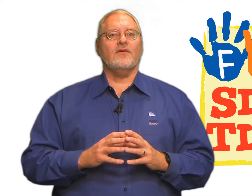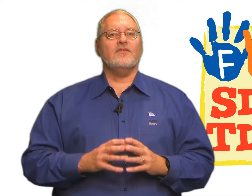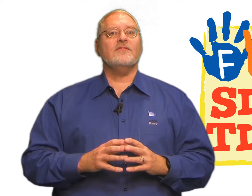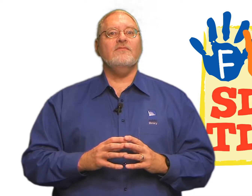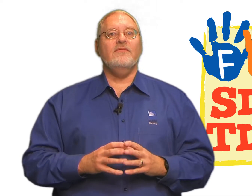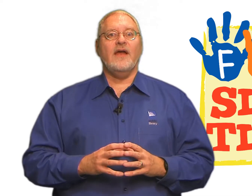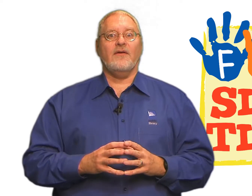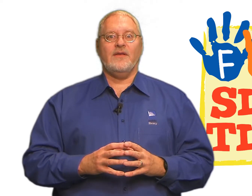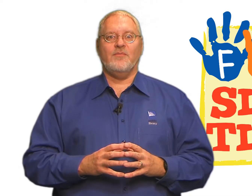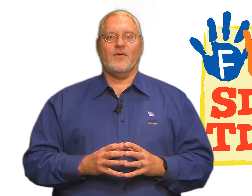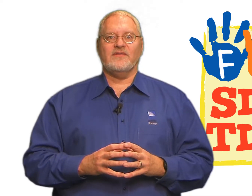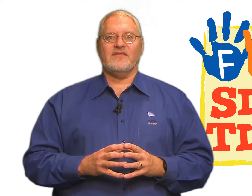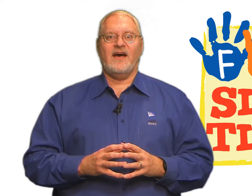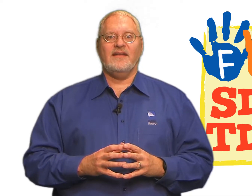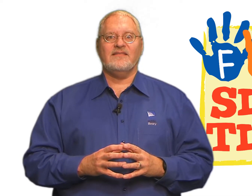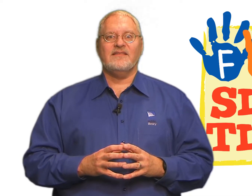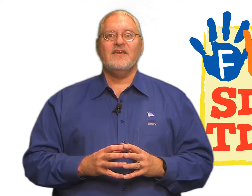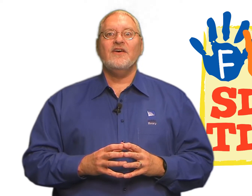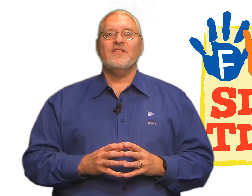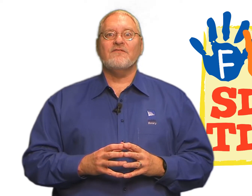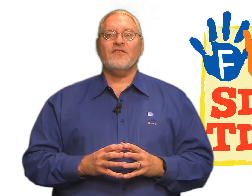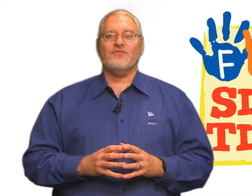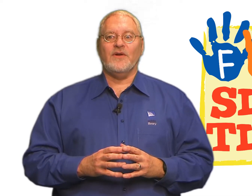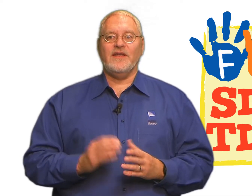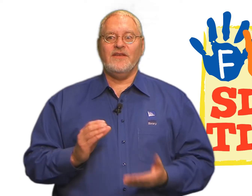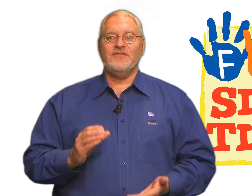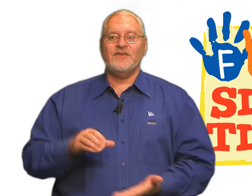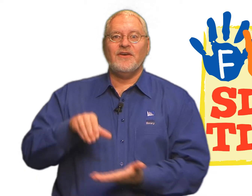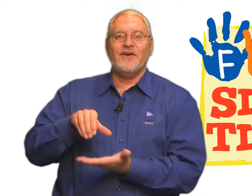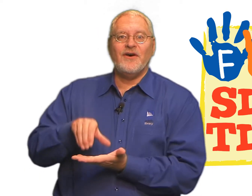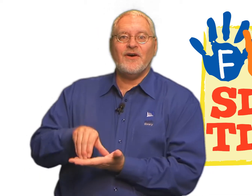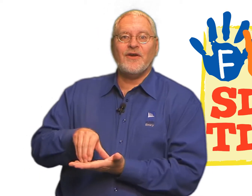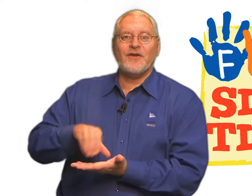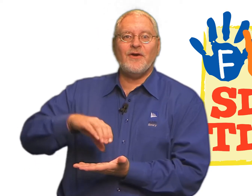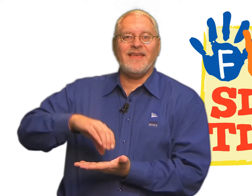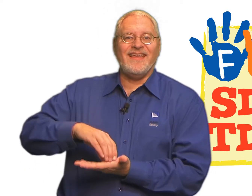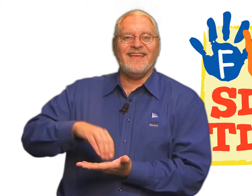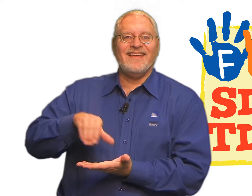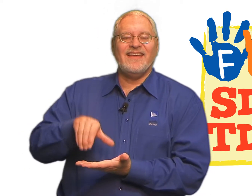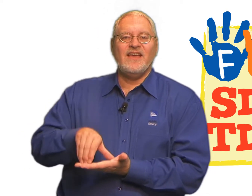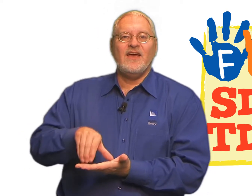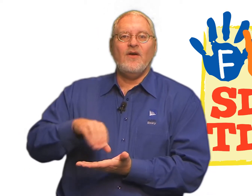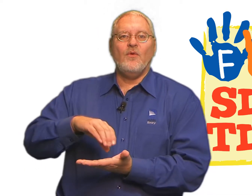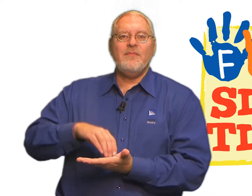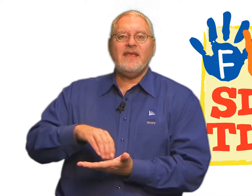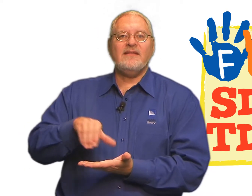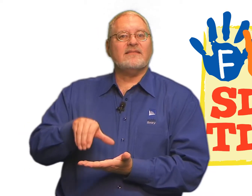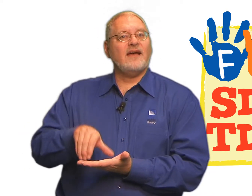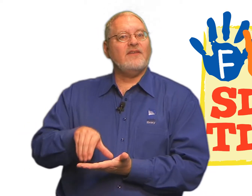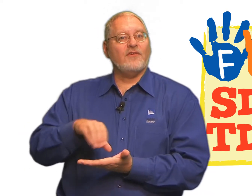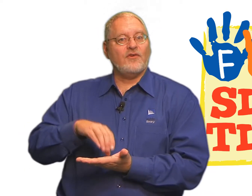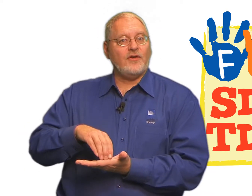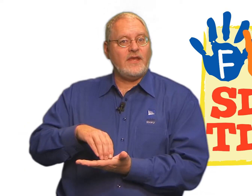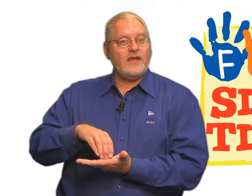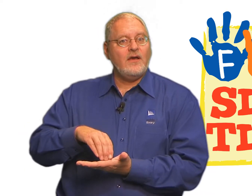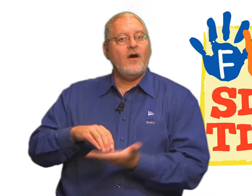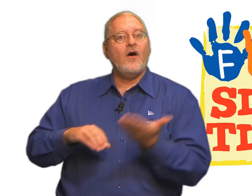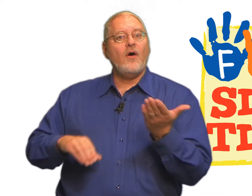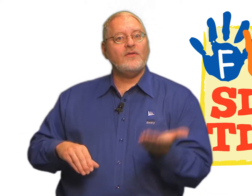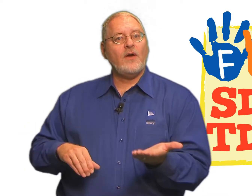learn some very important signs. The first one is cookie. When making the sign for cookie, hold out